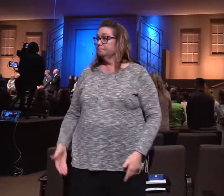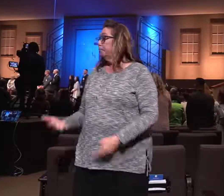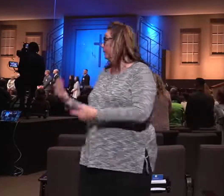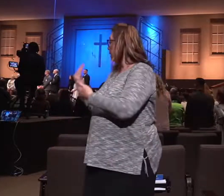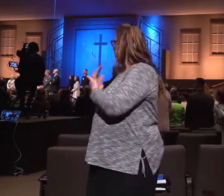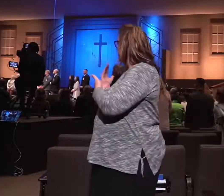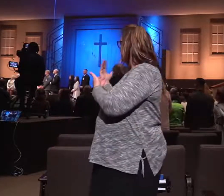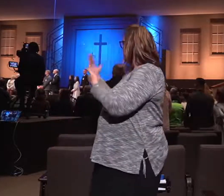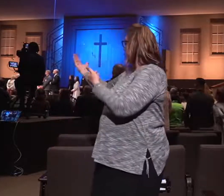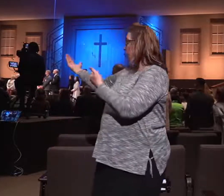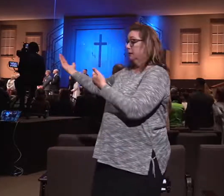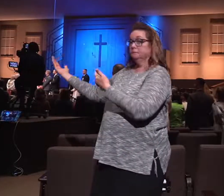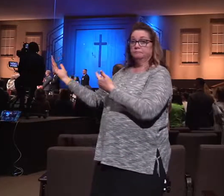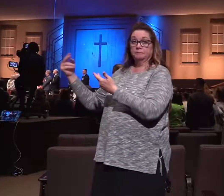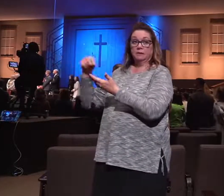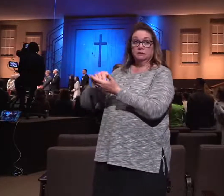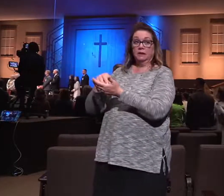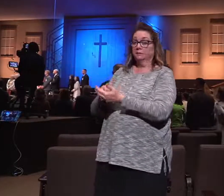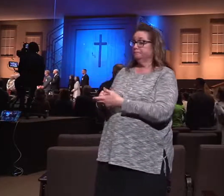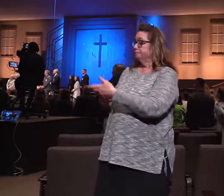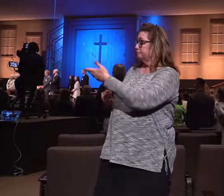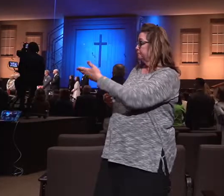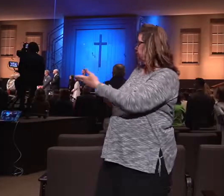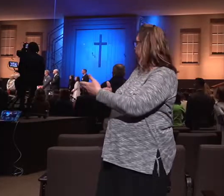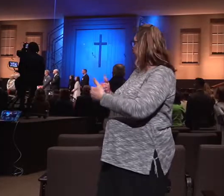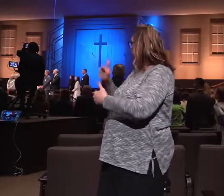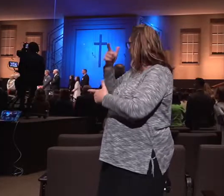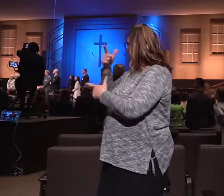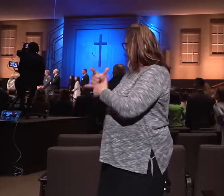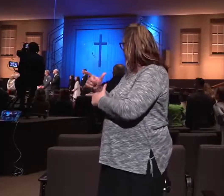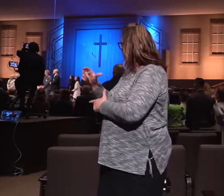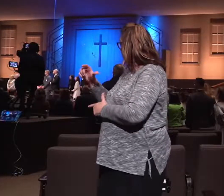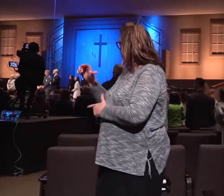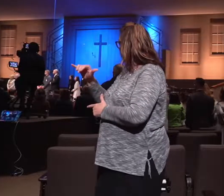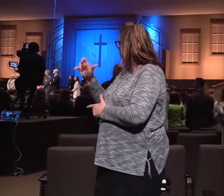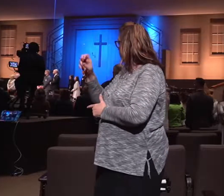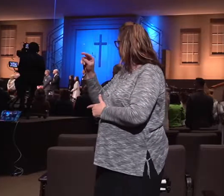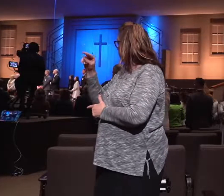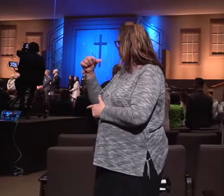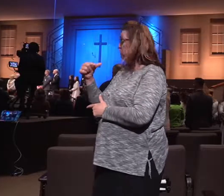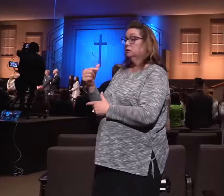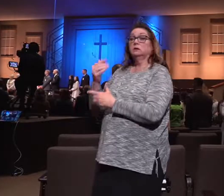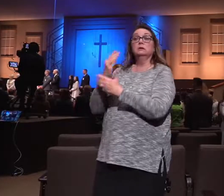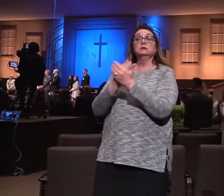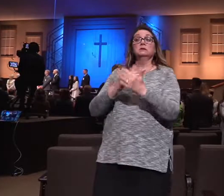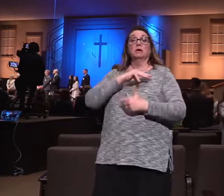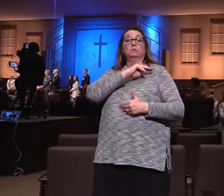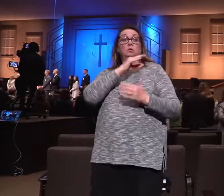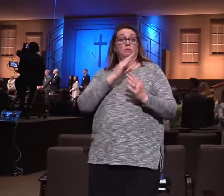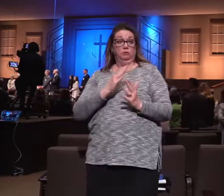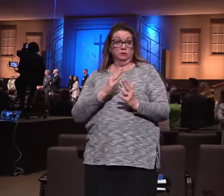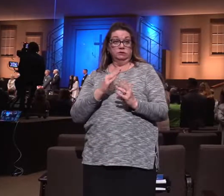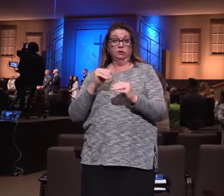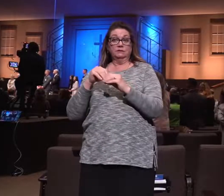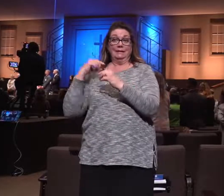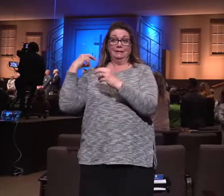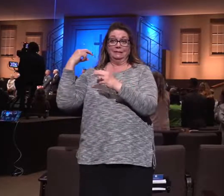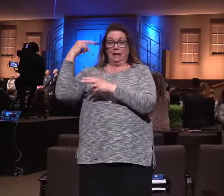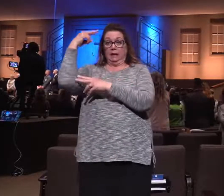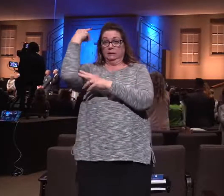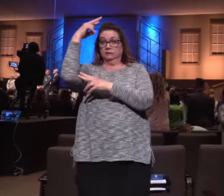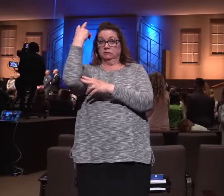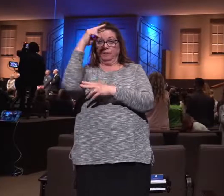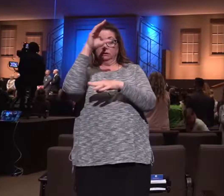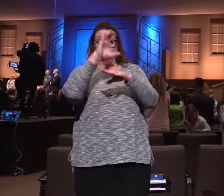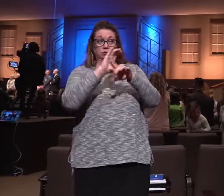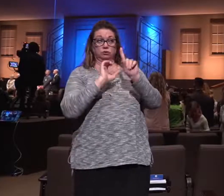Let's have all our missionaries. Brother Young, you down there with your wife is fine. Some of our missionaries tonight are over in the Spanish department,